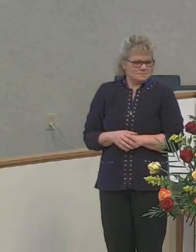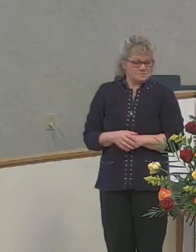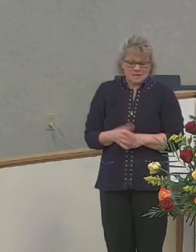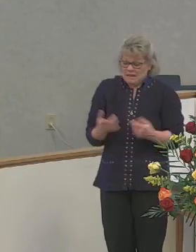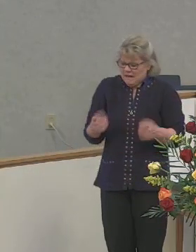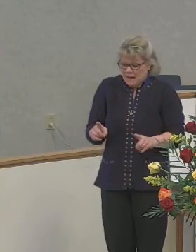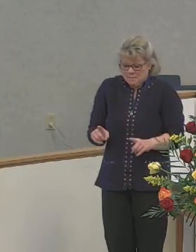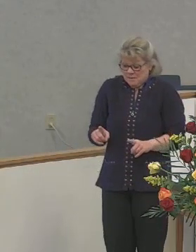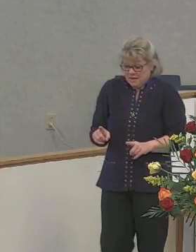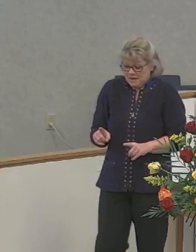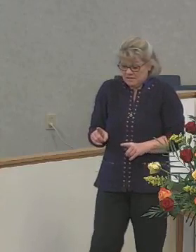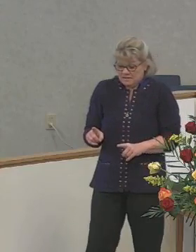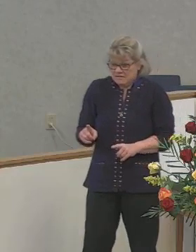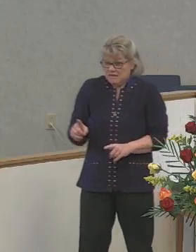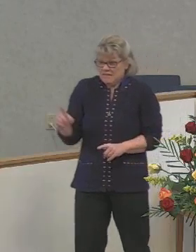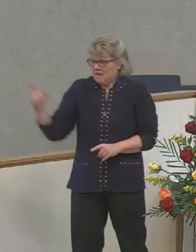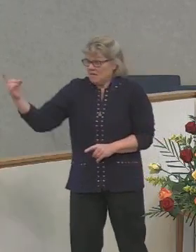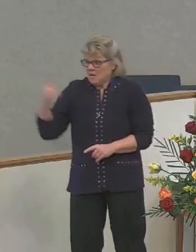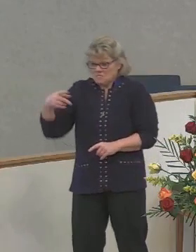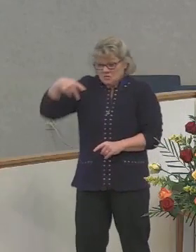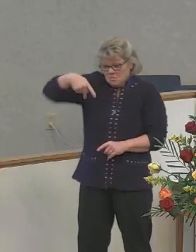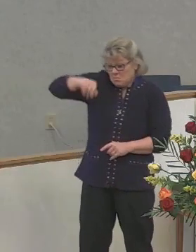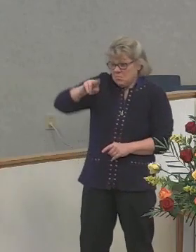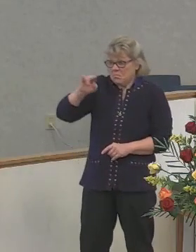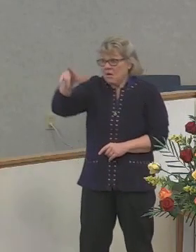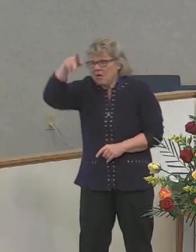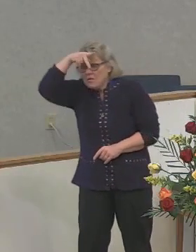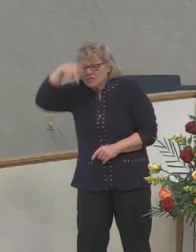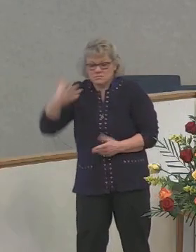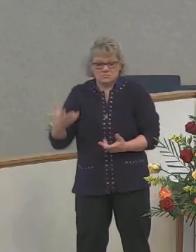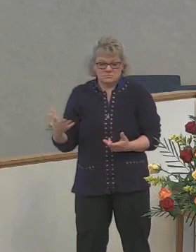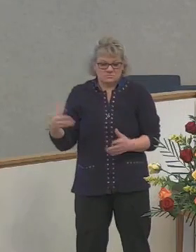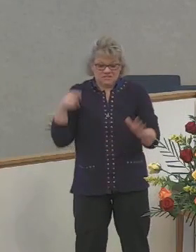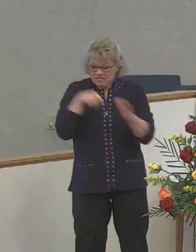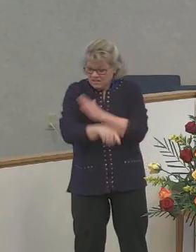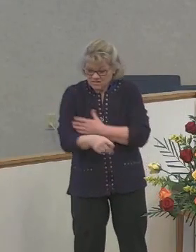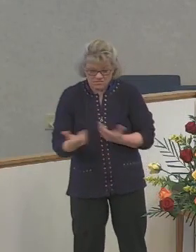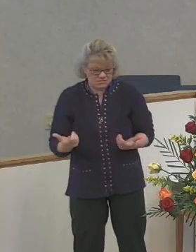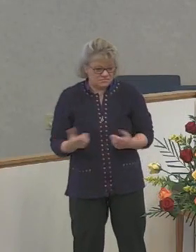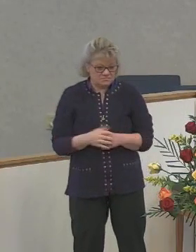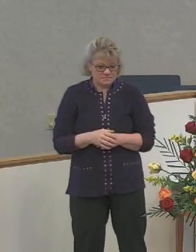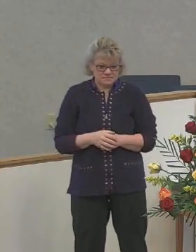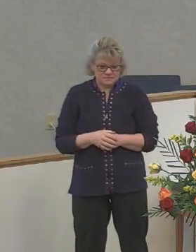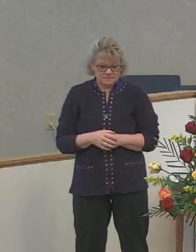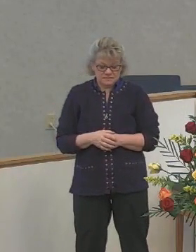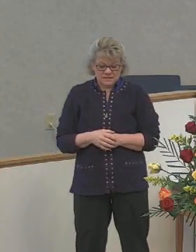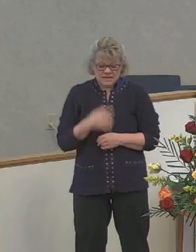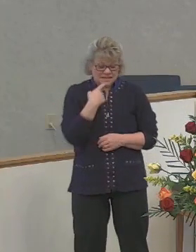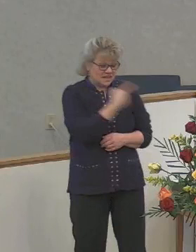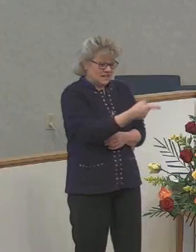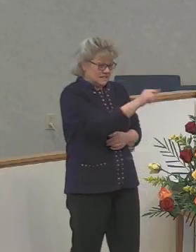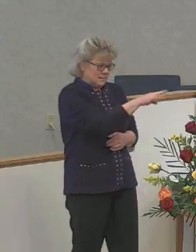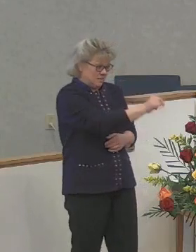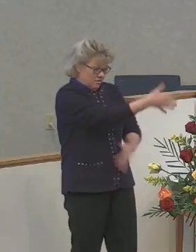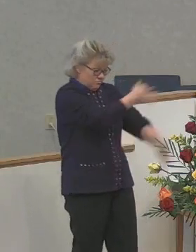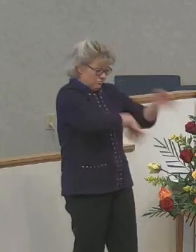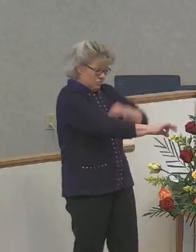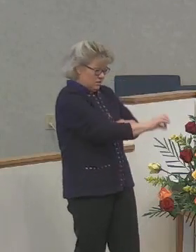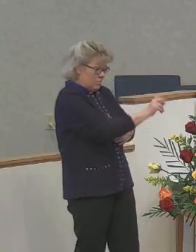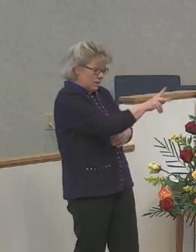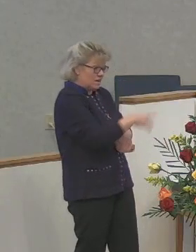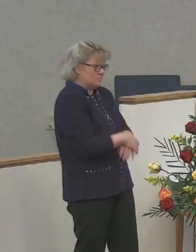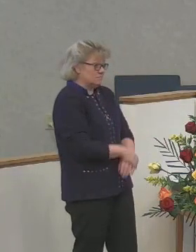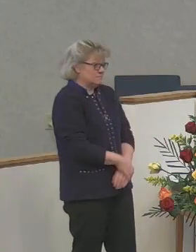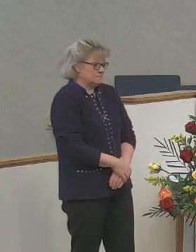at any moment, they could come for Paul and execute him. And he says, "Timothy, you take my